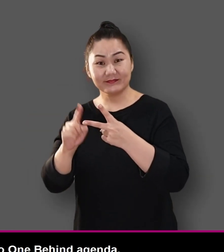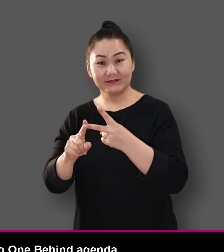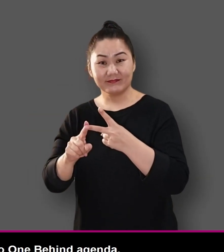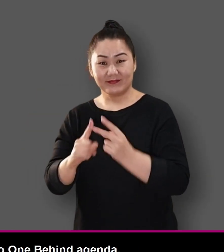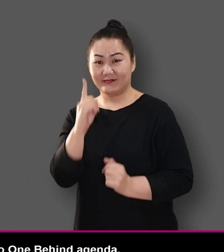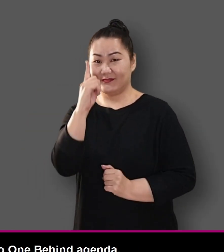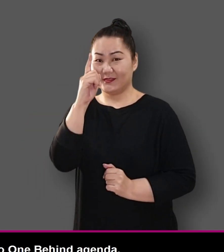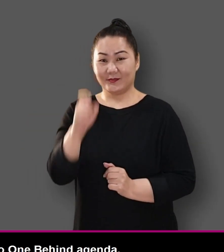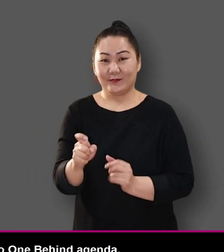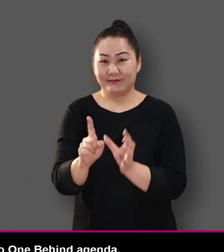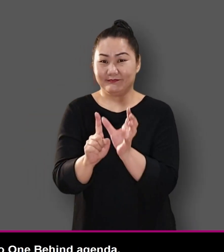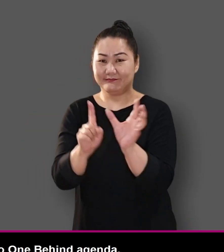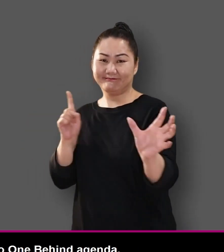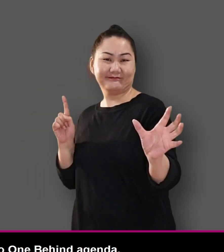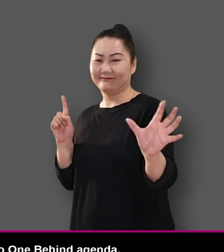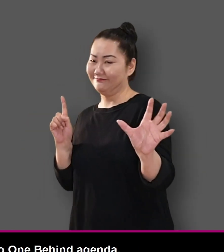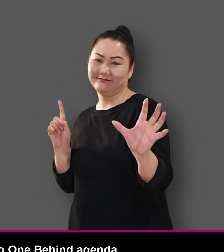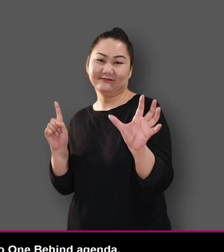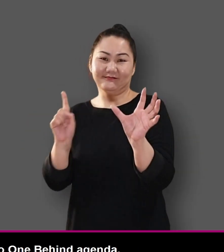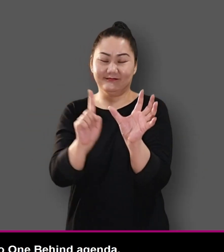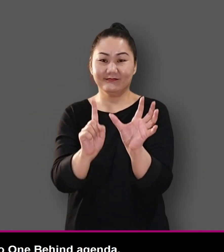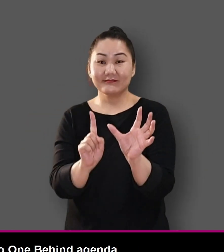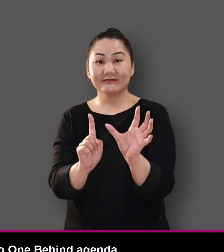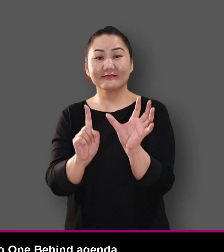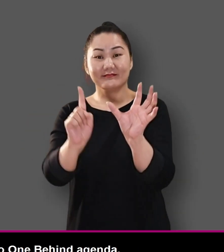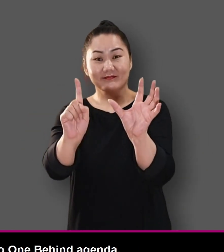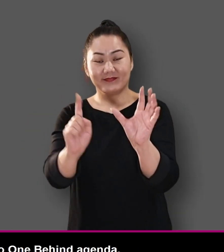and the Leave No One Behind agenda.